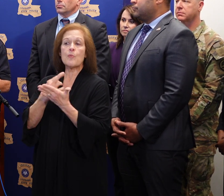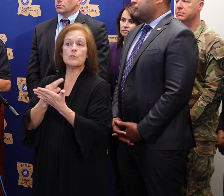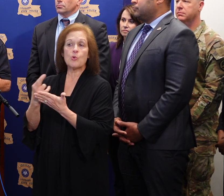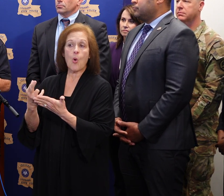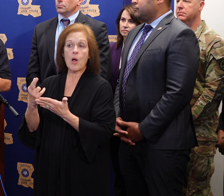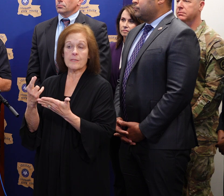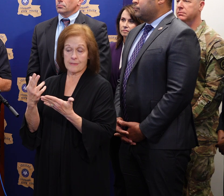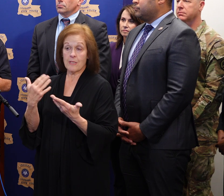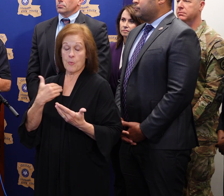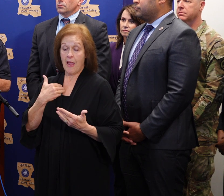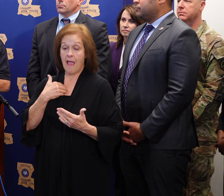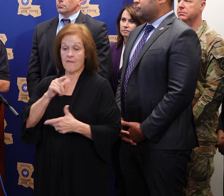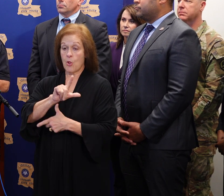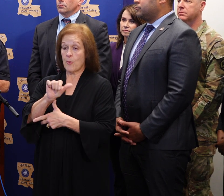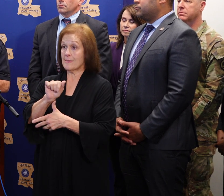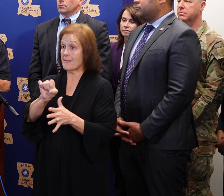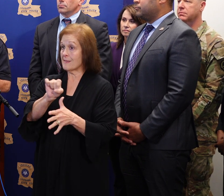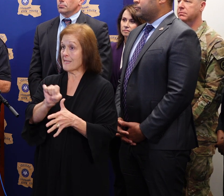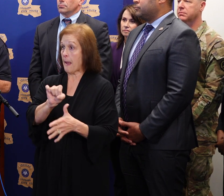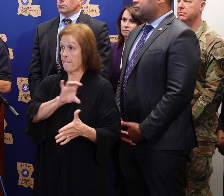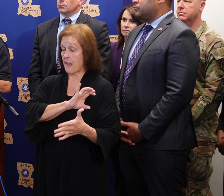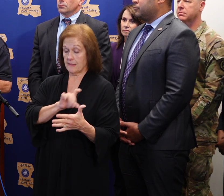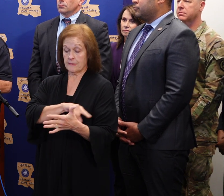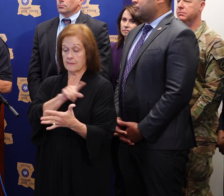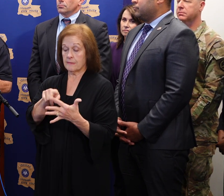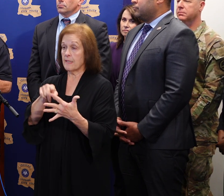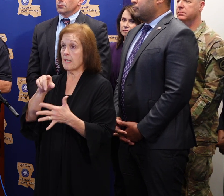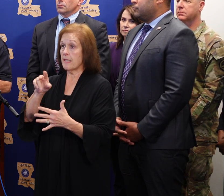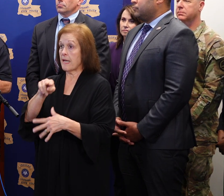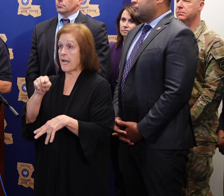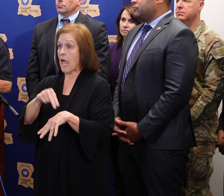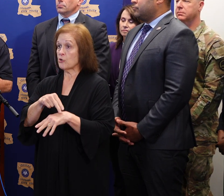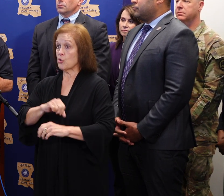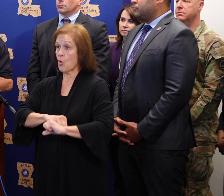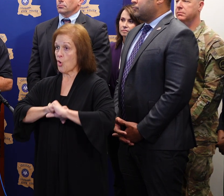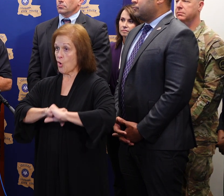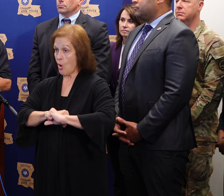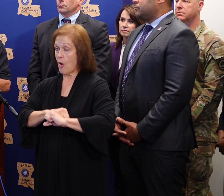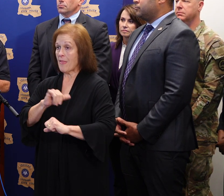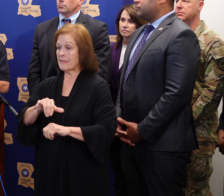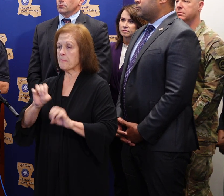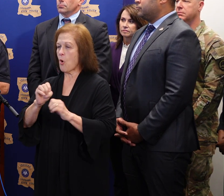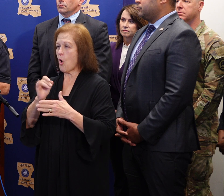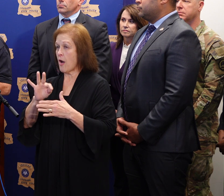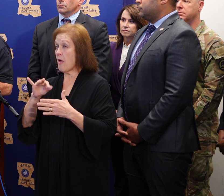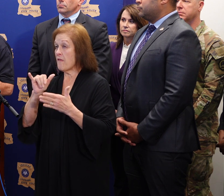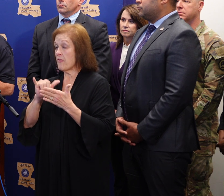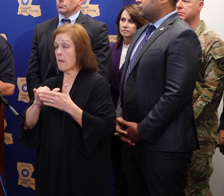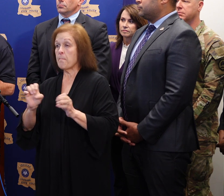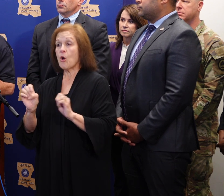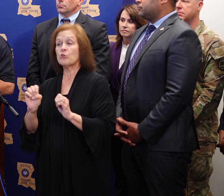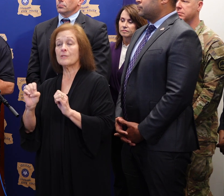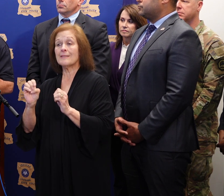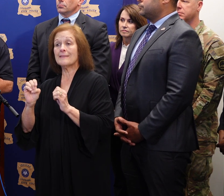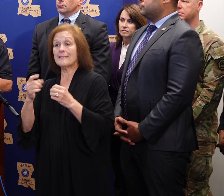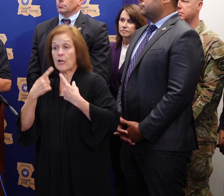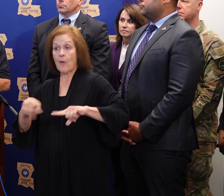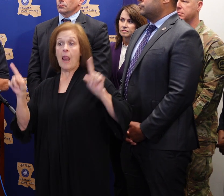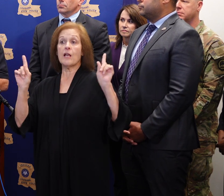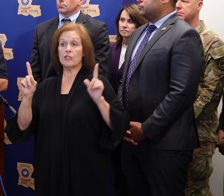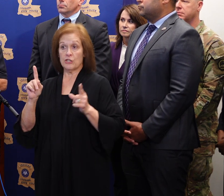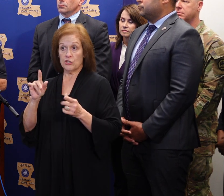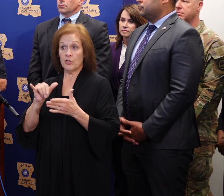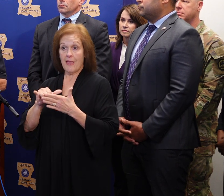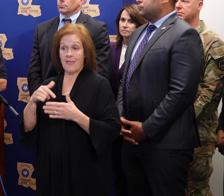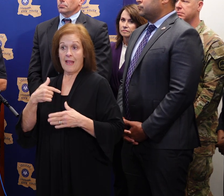we have the Louisiana State Police, the Louisiana National Guard, which was part of that emergency declaration, which allowed us to put an entire